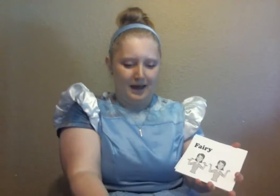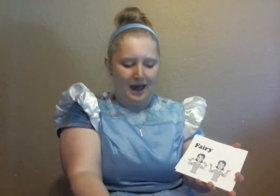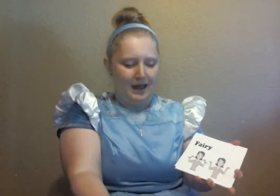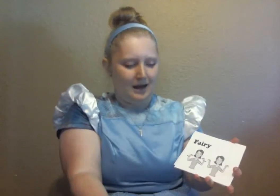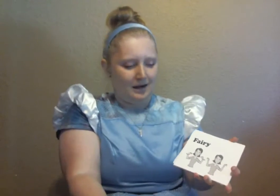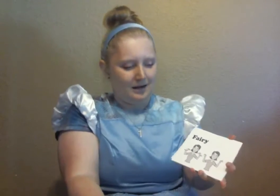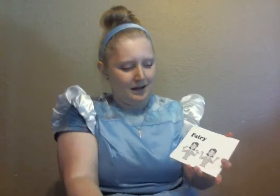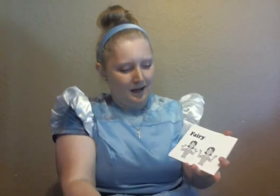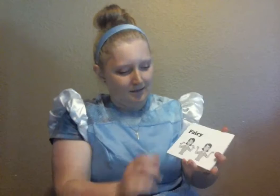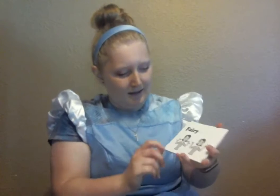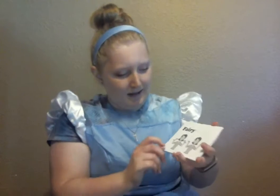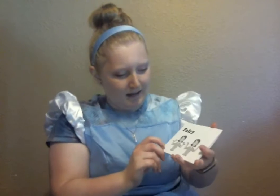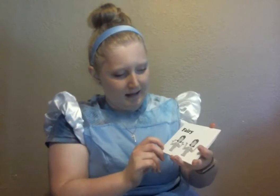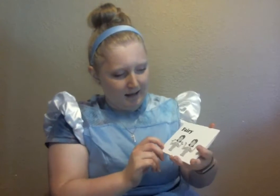Okay, and our next sign is